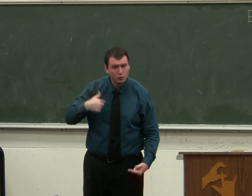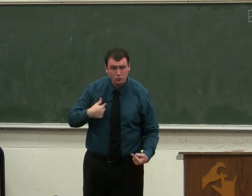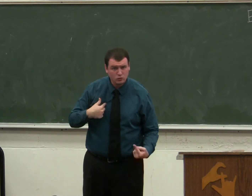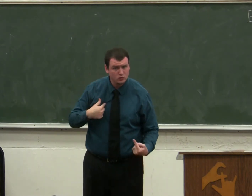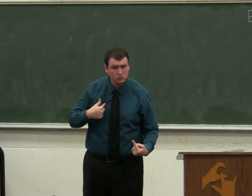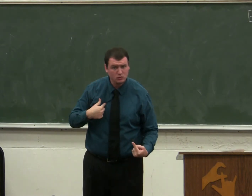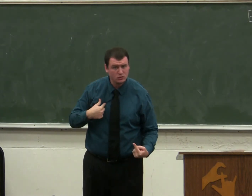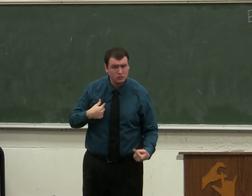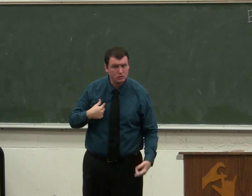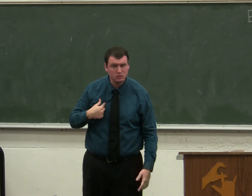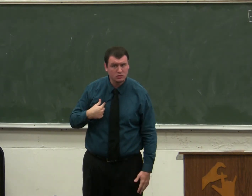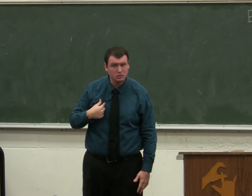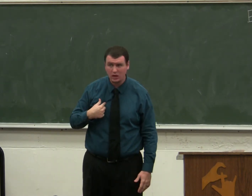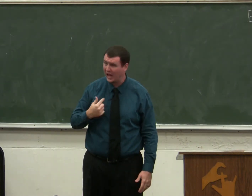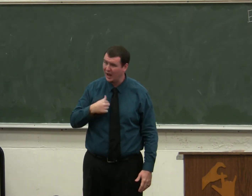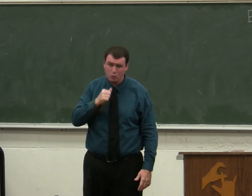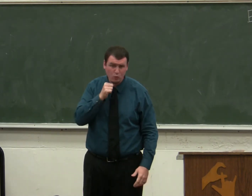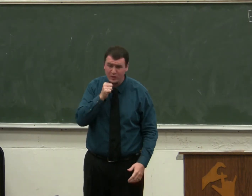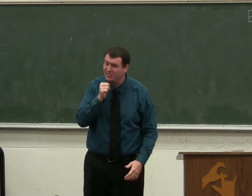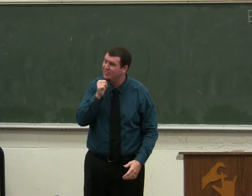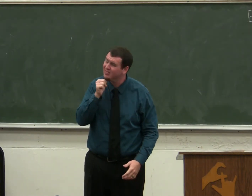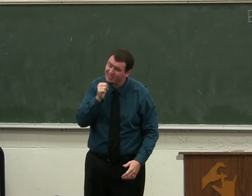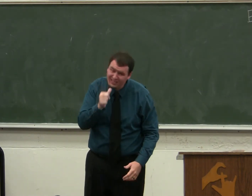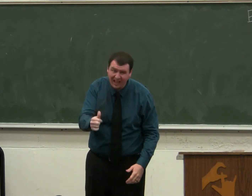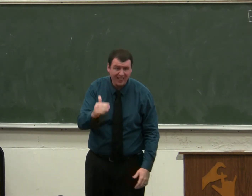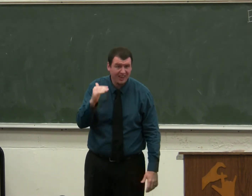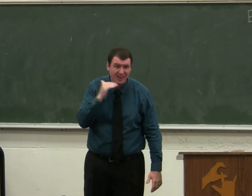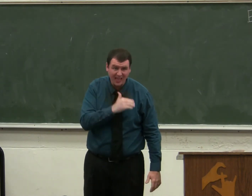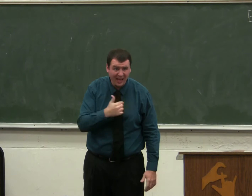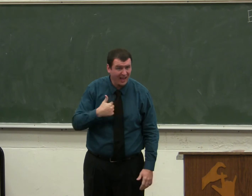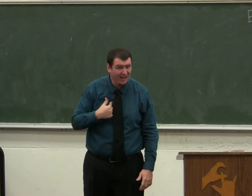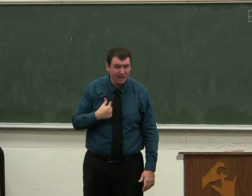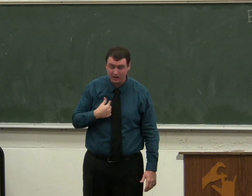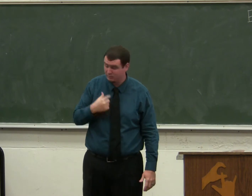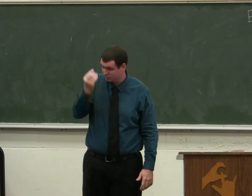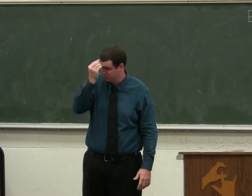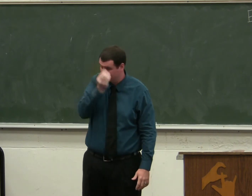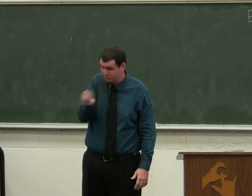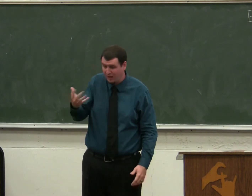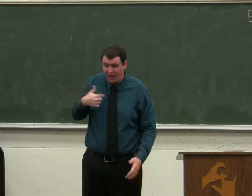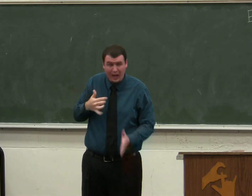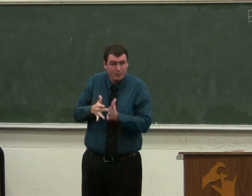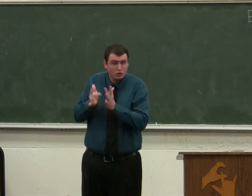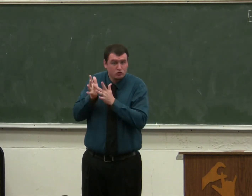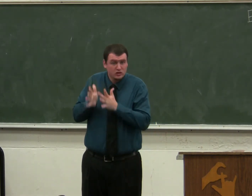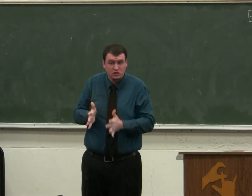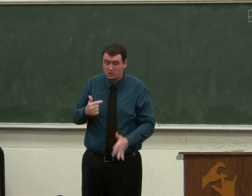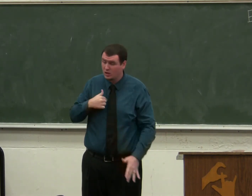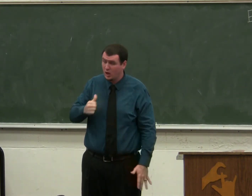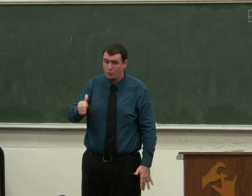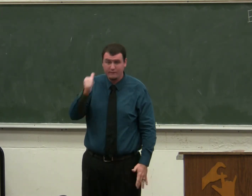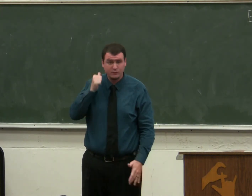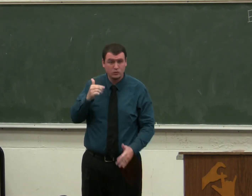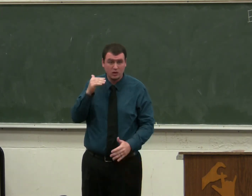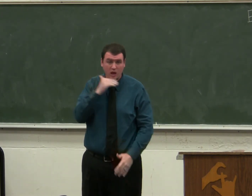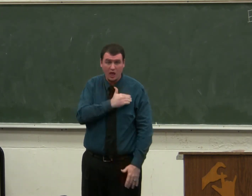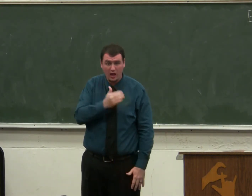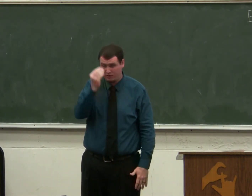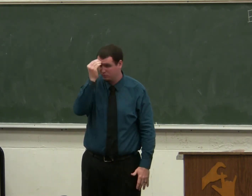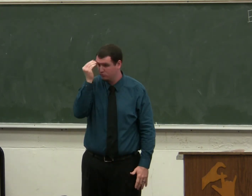just cover it up. And I, as a coach, I said, I refuse. I will not do that. I am a Christian, and I